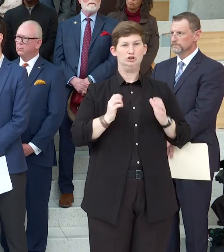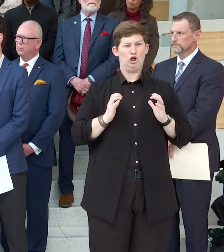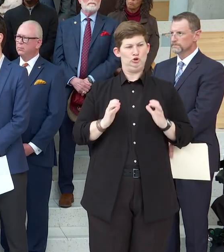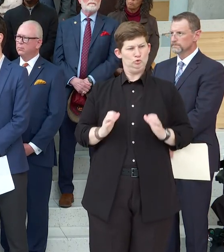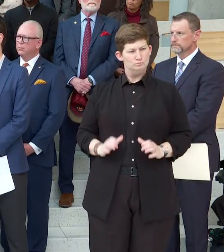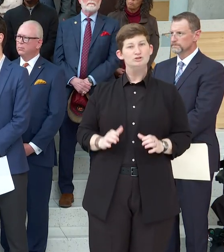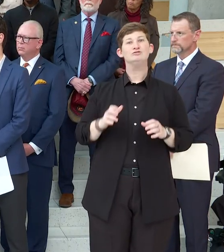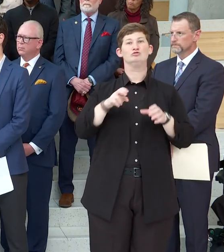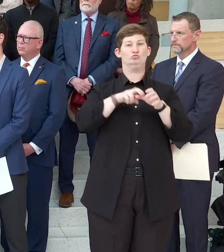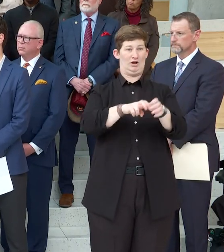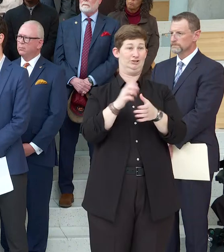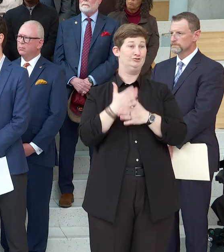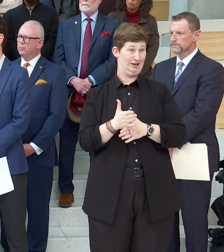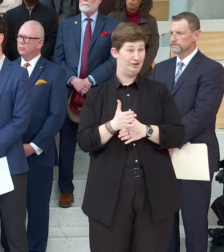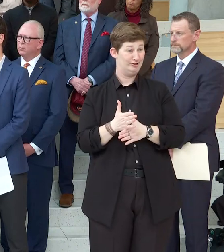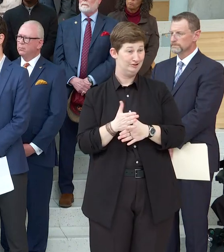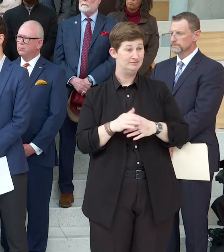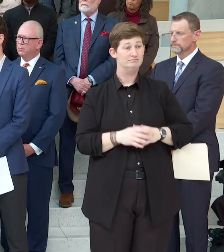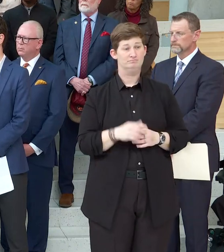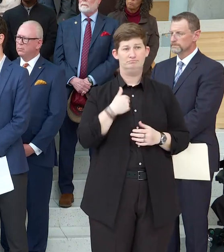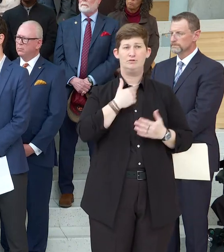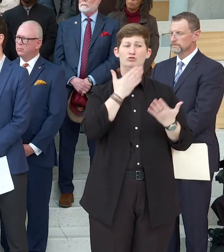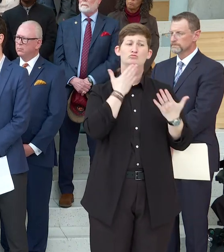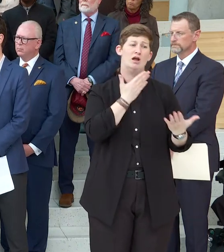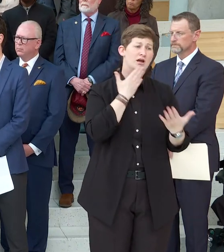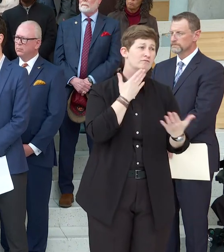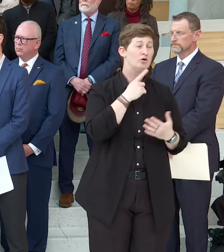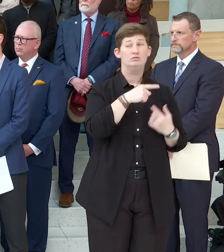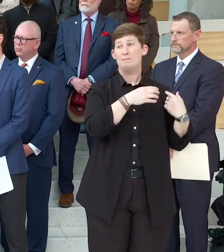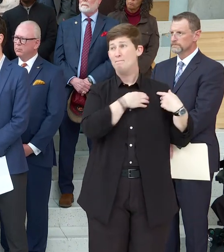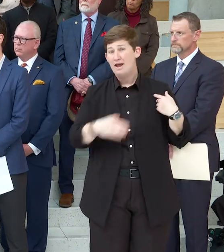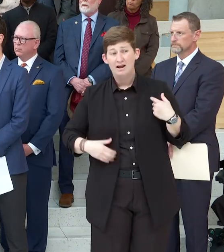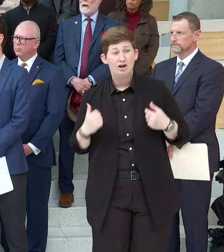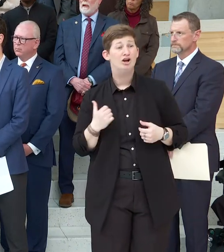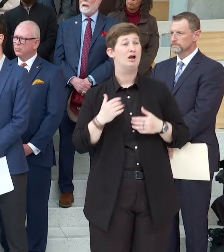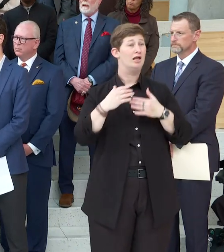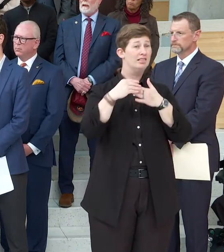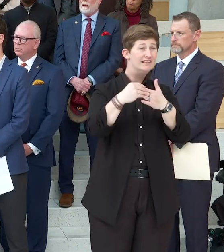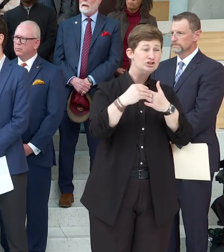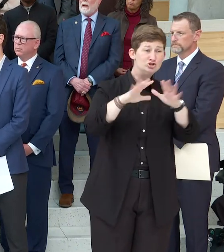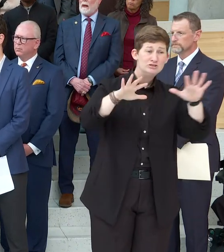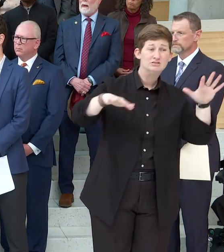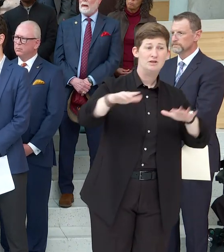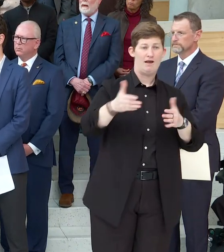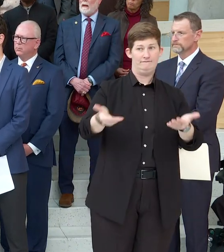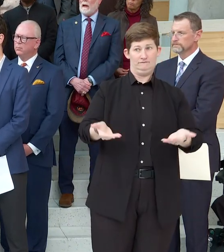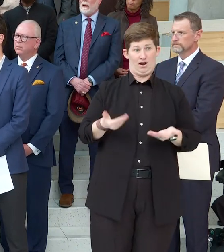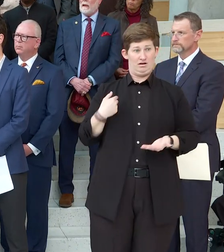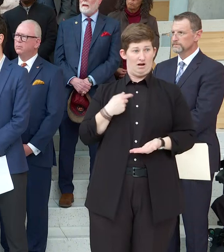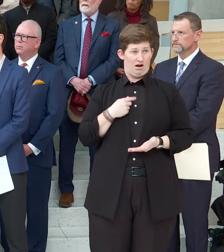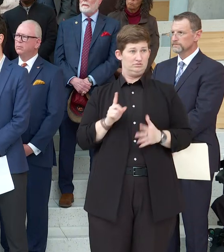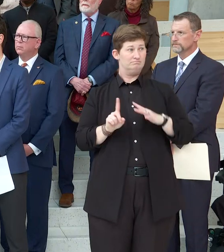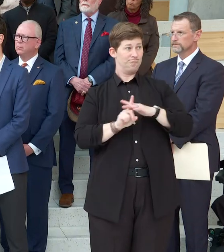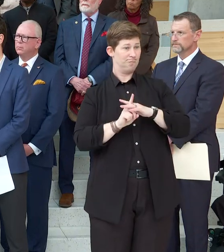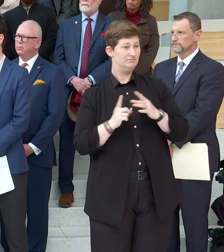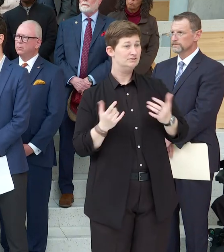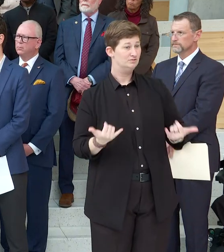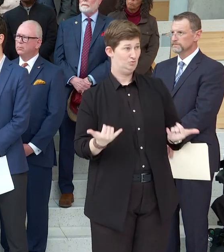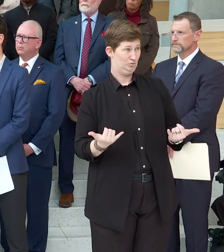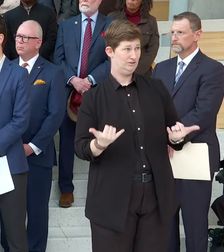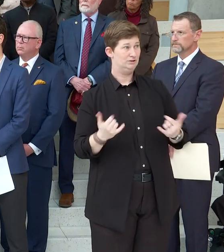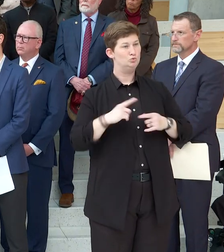services. And I'm grateful to the mayor and to the leadership of some of our city council members for inviting us not just as consumers, but